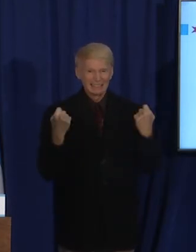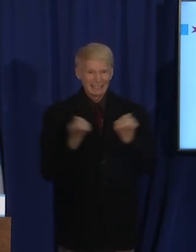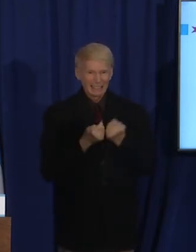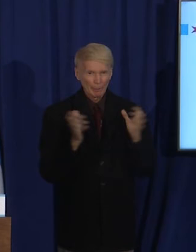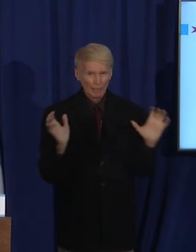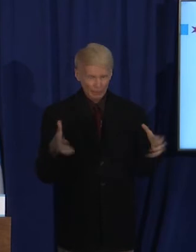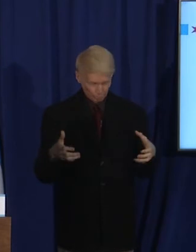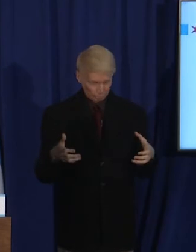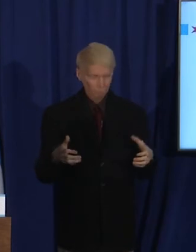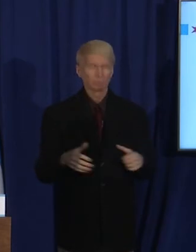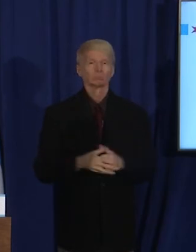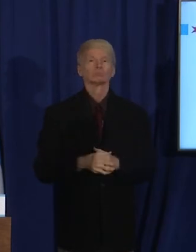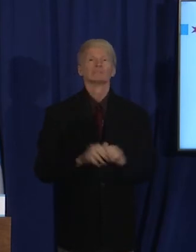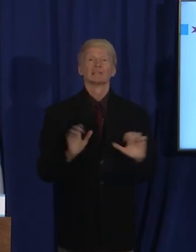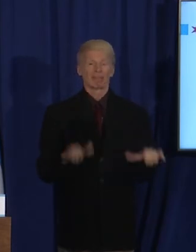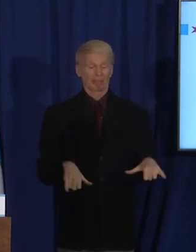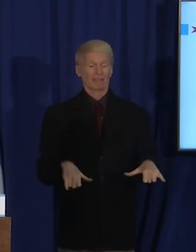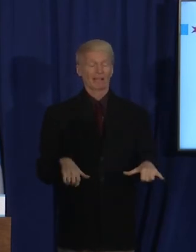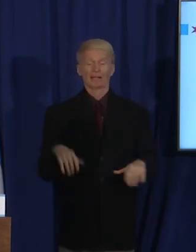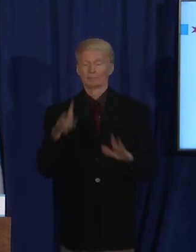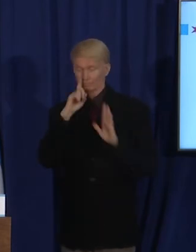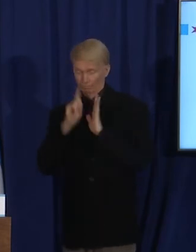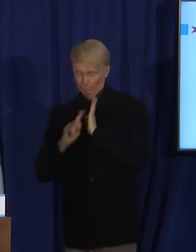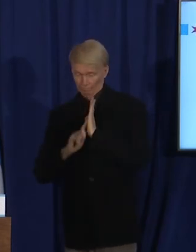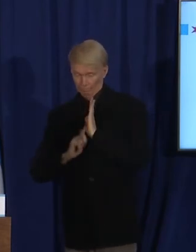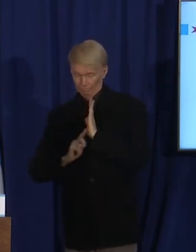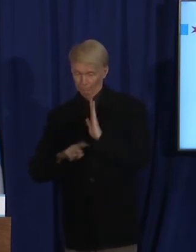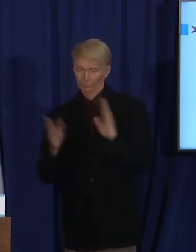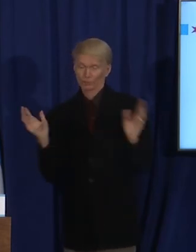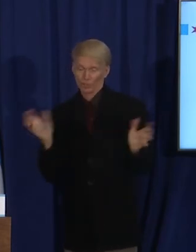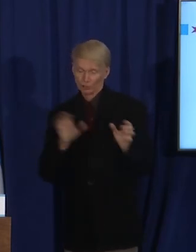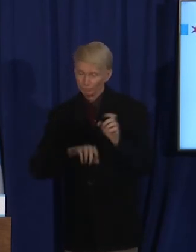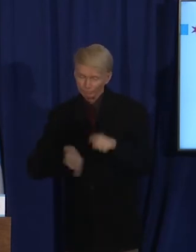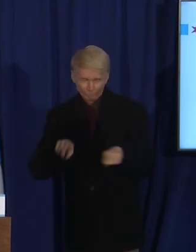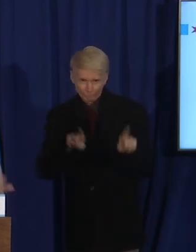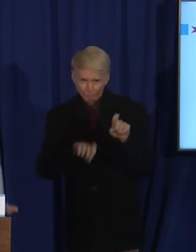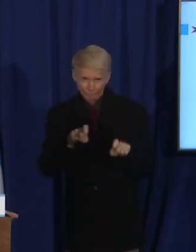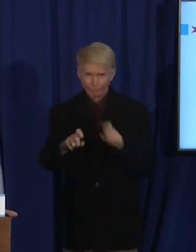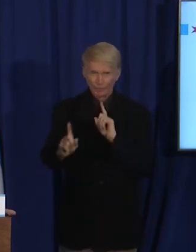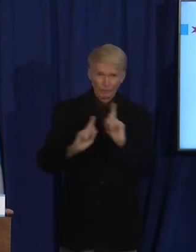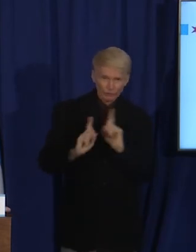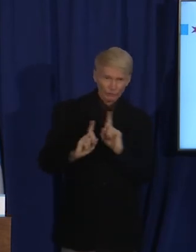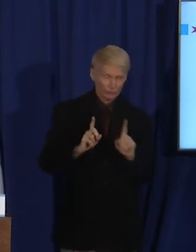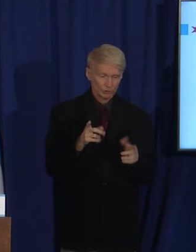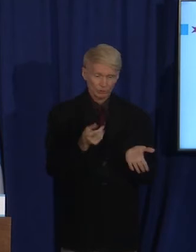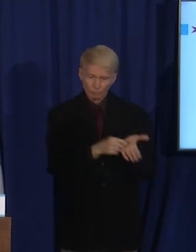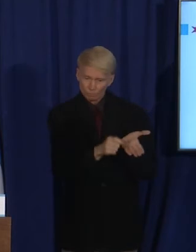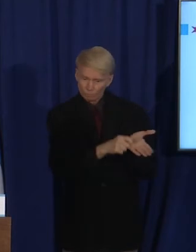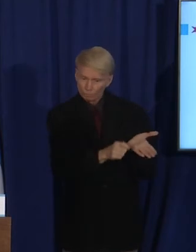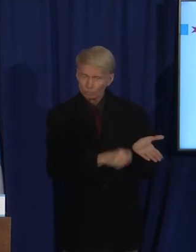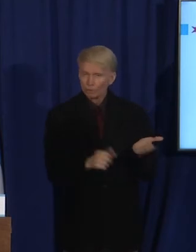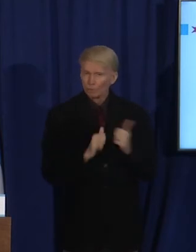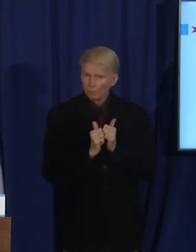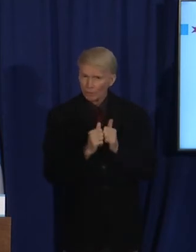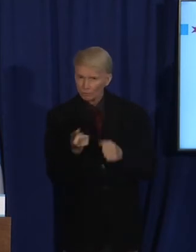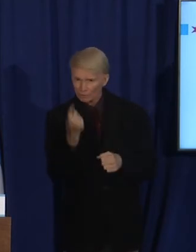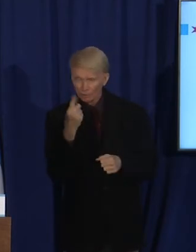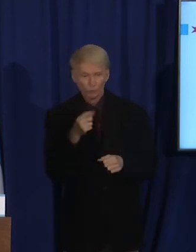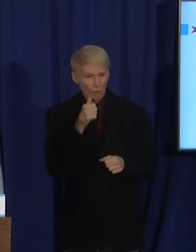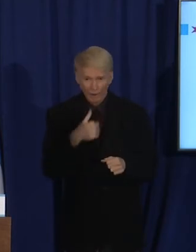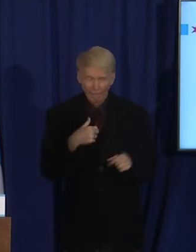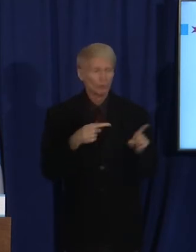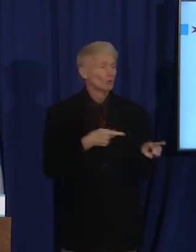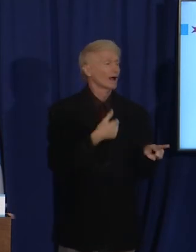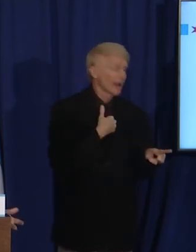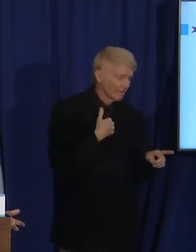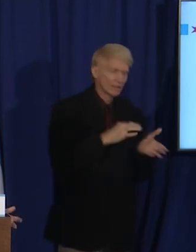and did an investigation with these soccer teams, talked to people who had COVID, talked to people who didn't have COVID, worked to understand risk